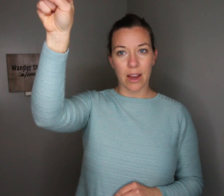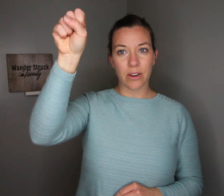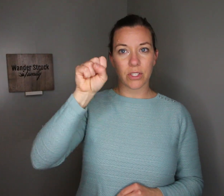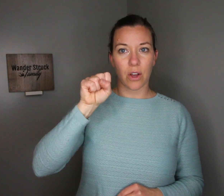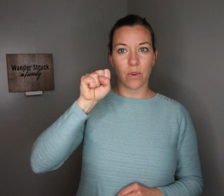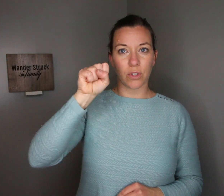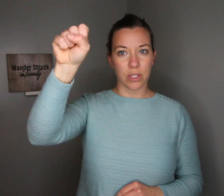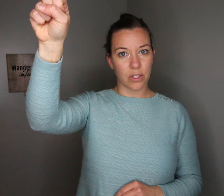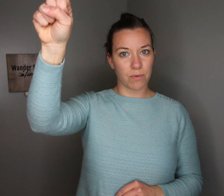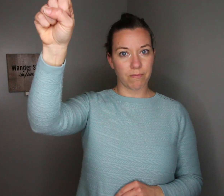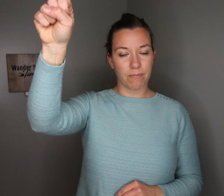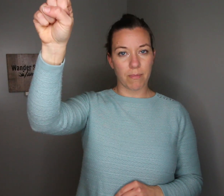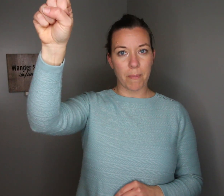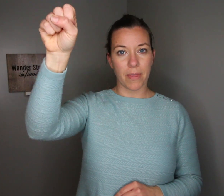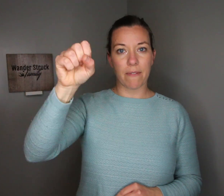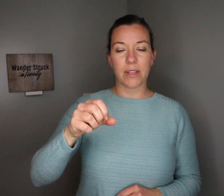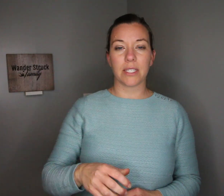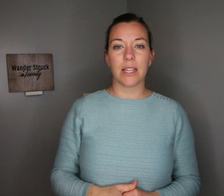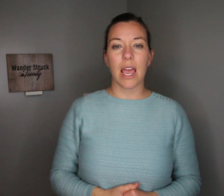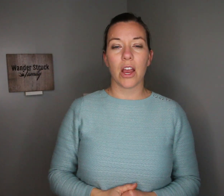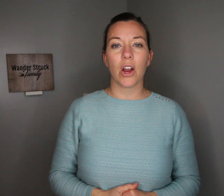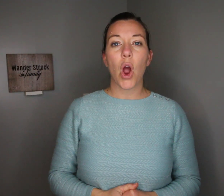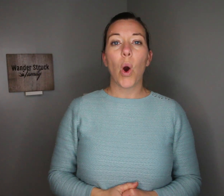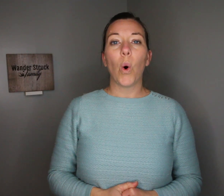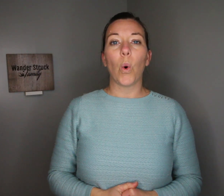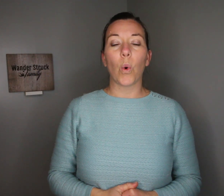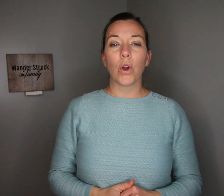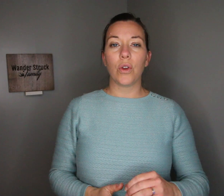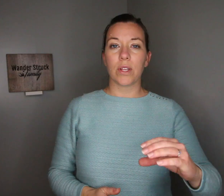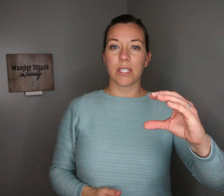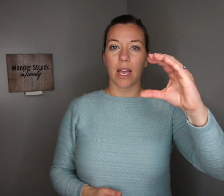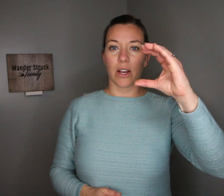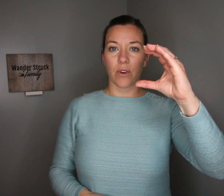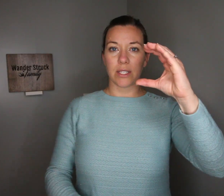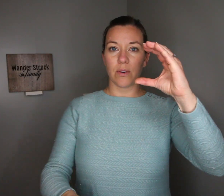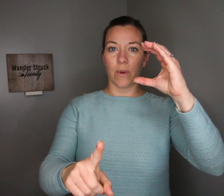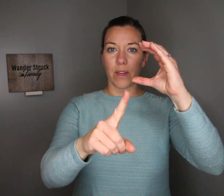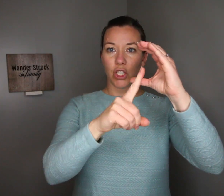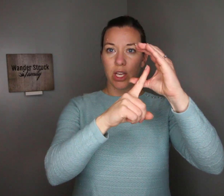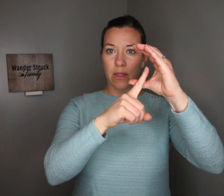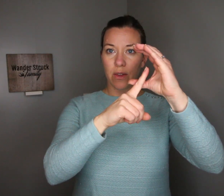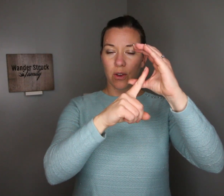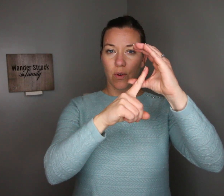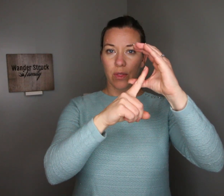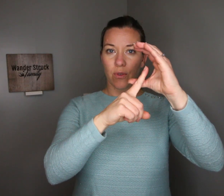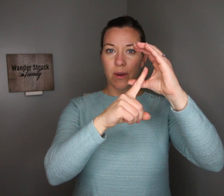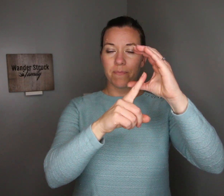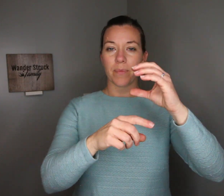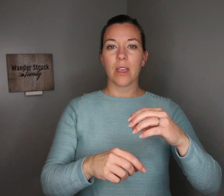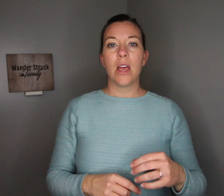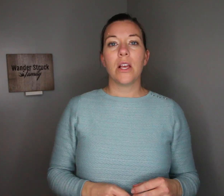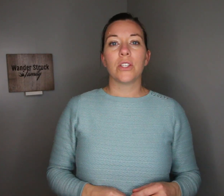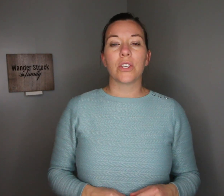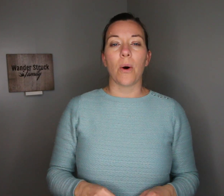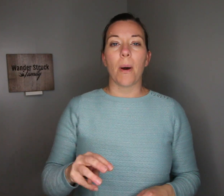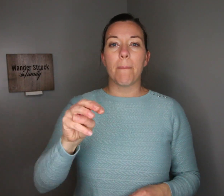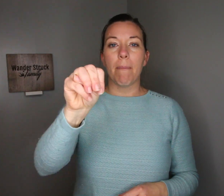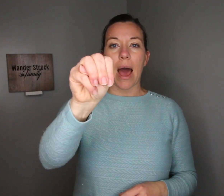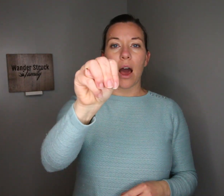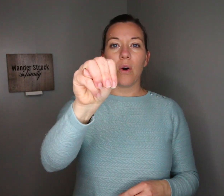air, so just pumping that fist in the air, or you can sign a crescent with a sheath going through it. So Mao